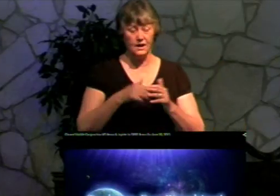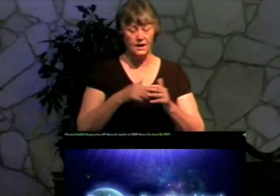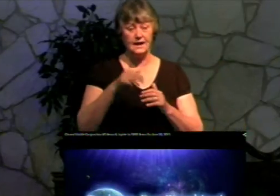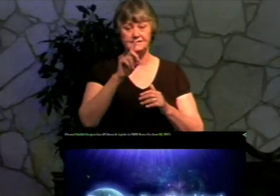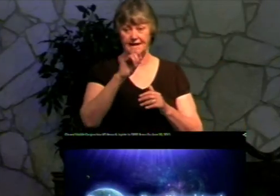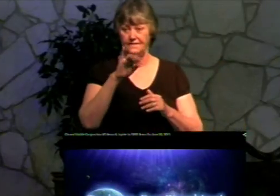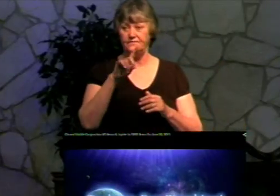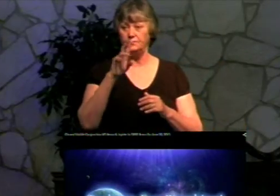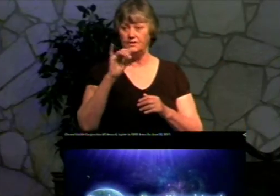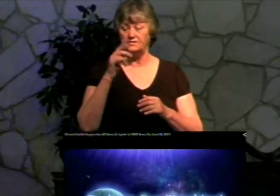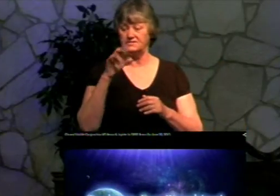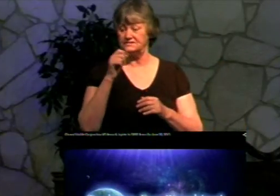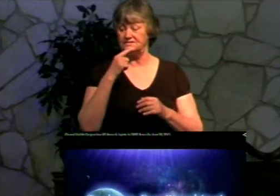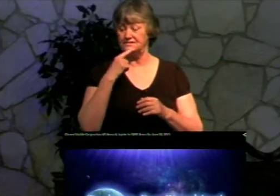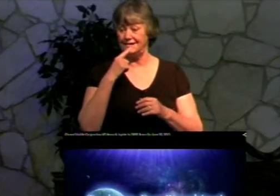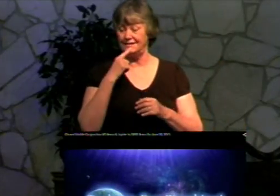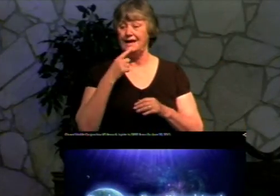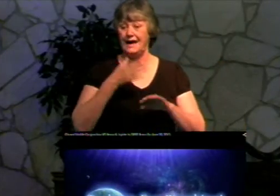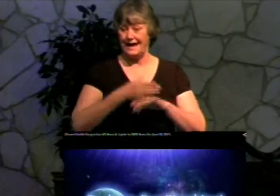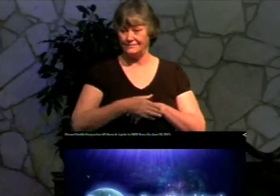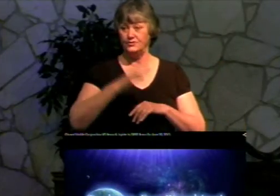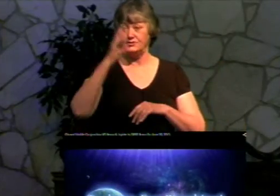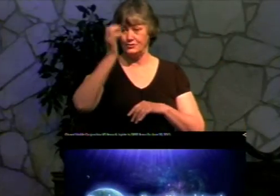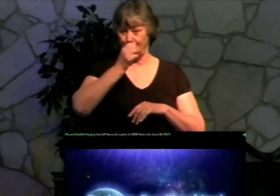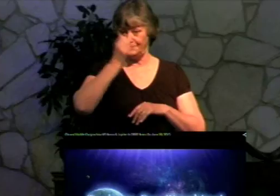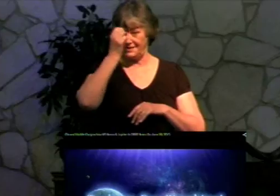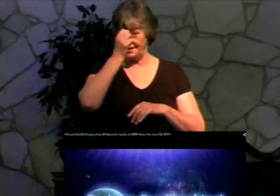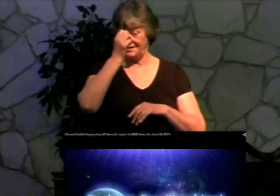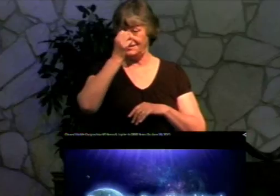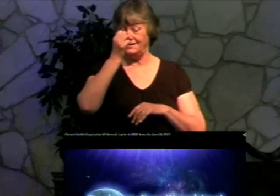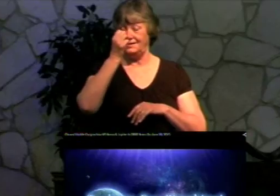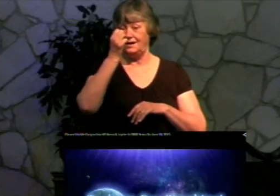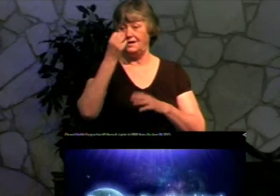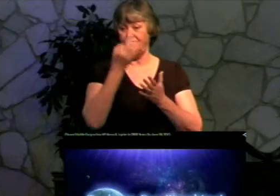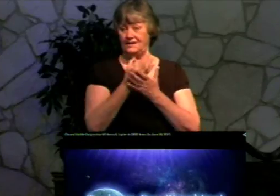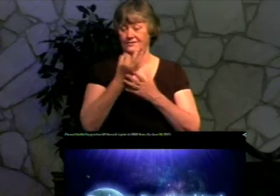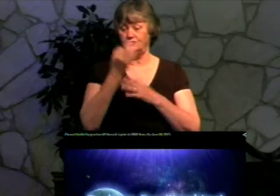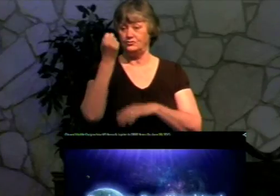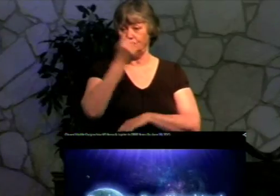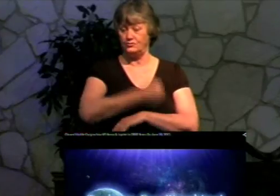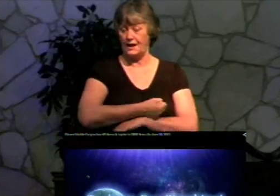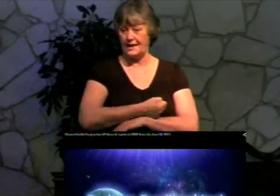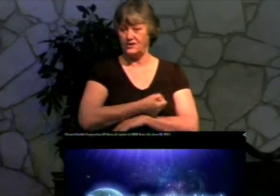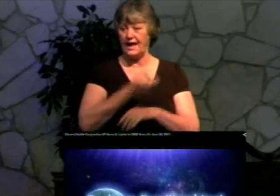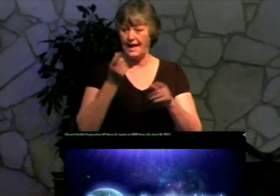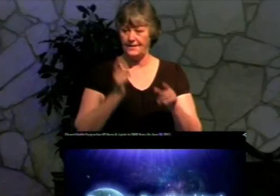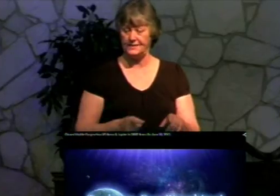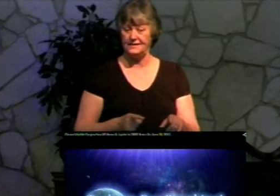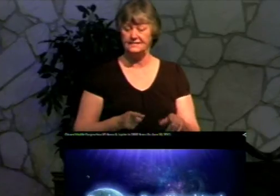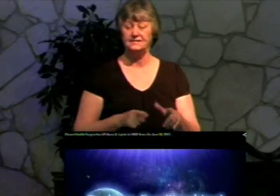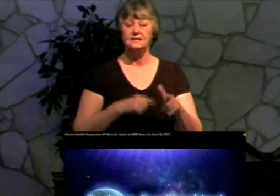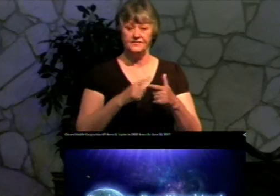Anyway, David Wilkerson said, after the European financial crash happens,